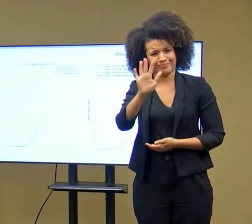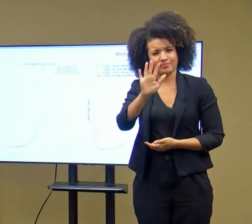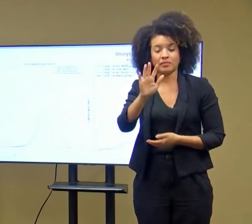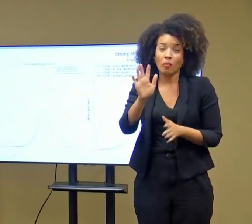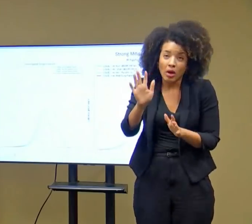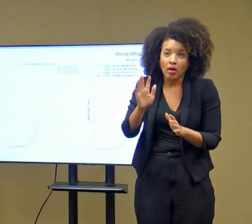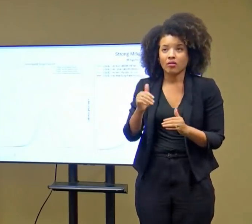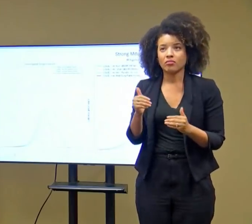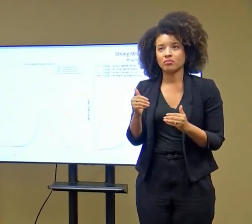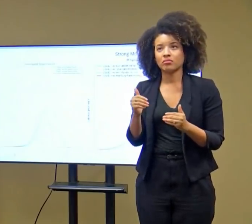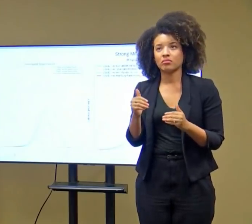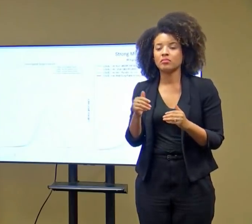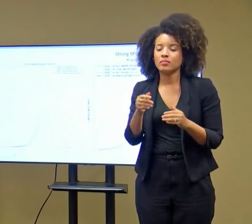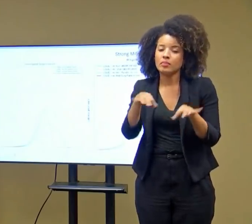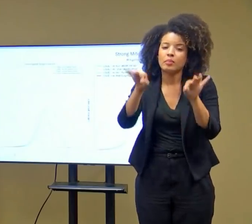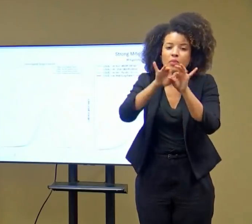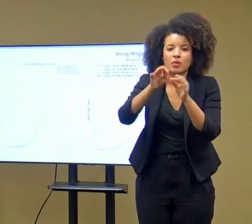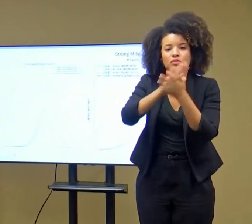hands afterwards. But